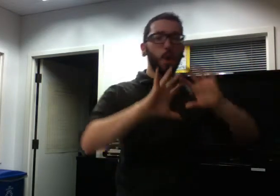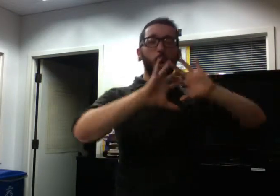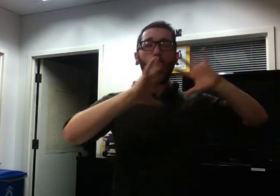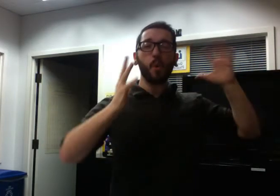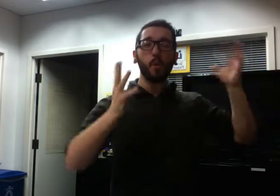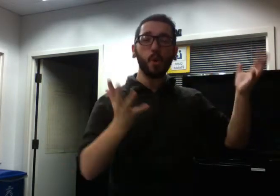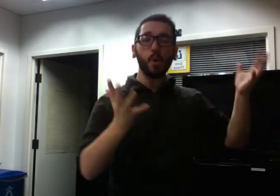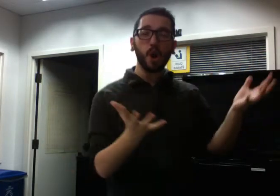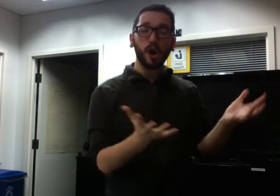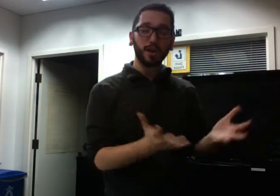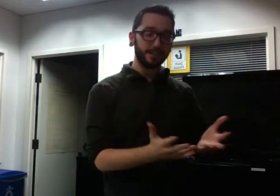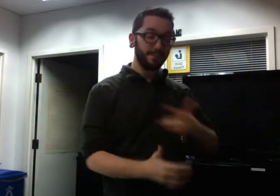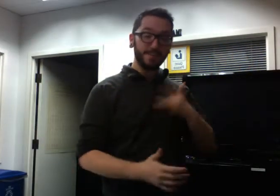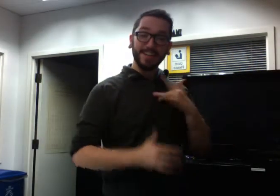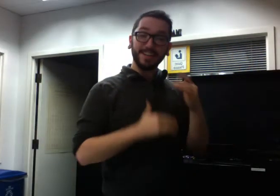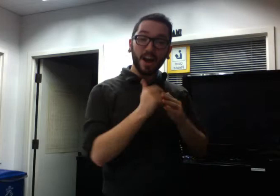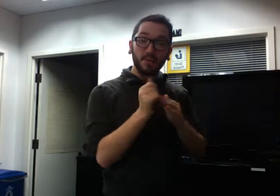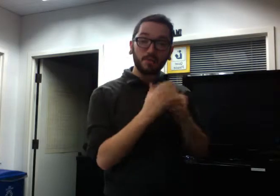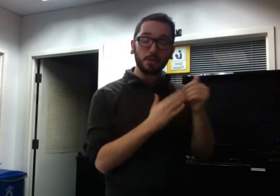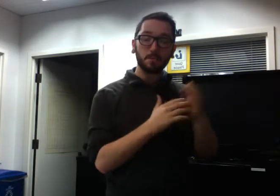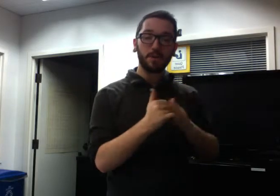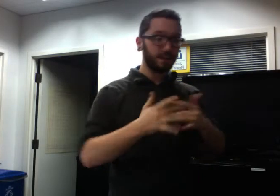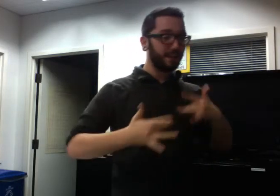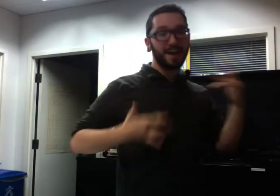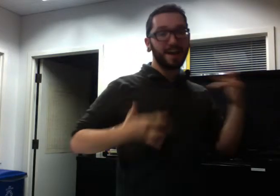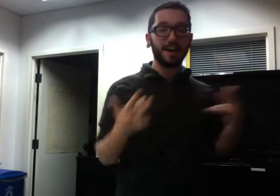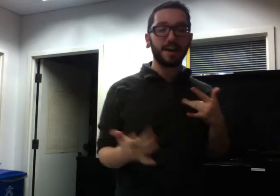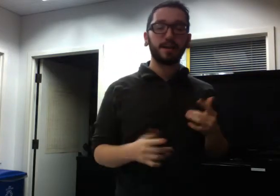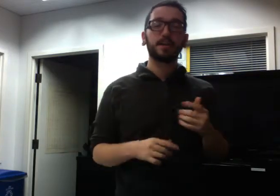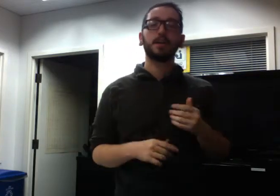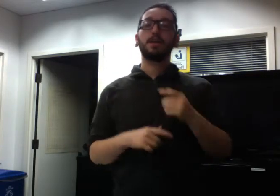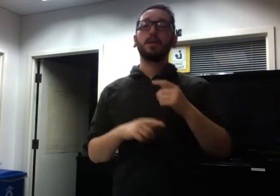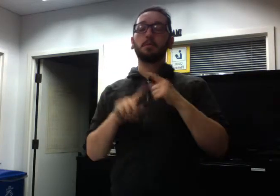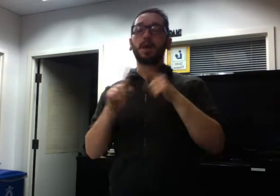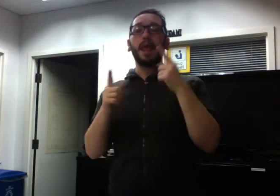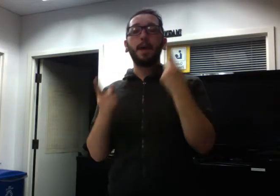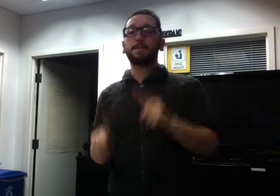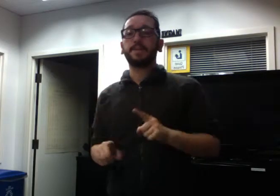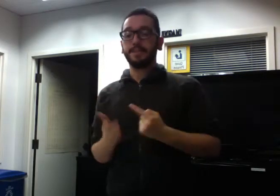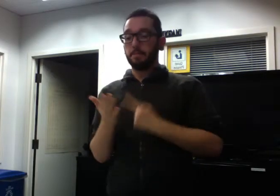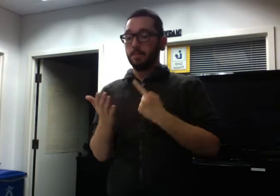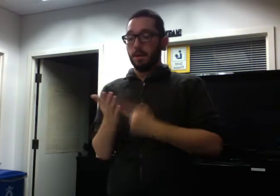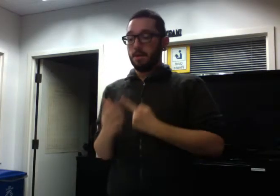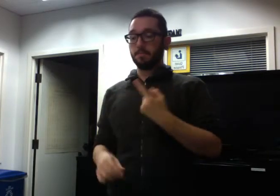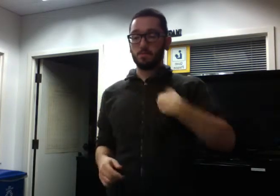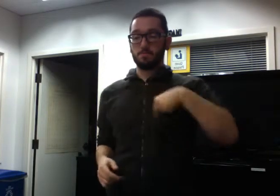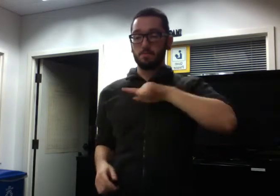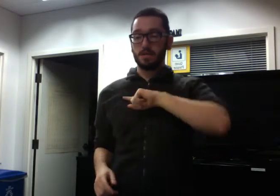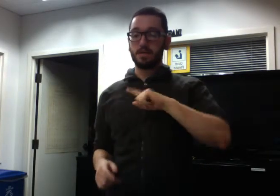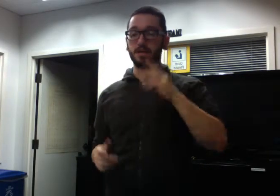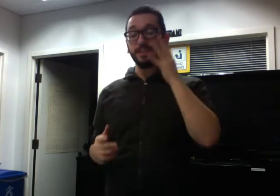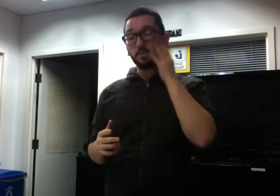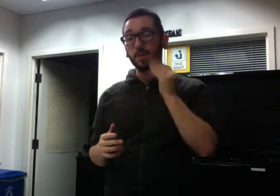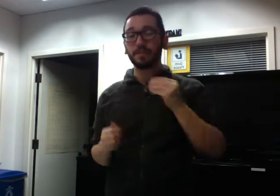is outside our personal comfort zone, fear appears. Sometimes our fear induces